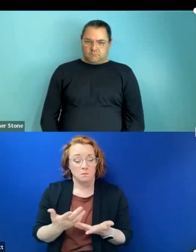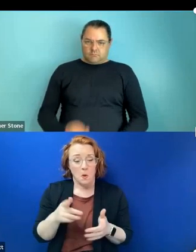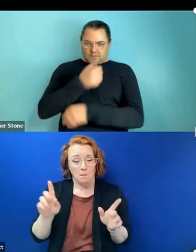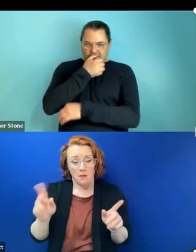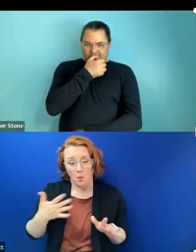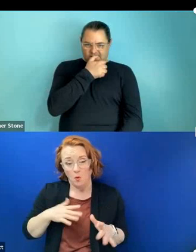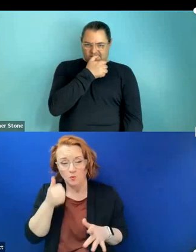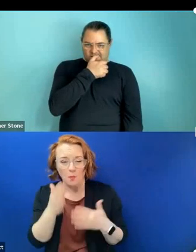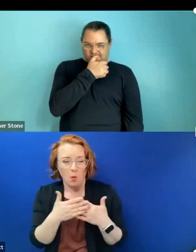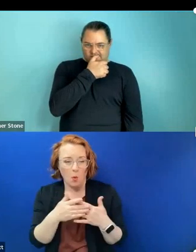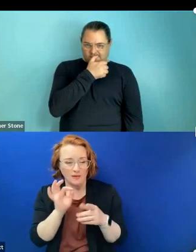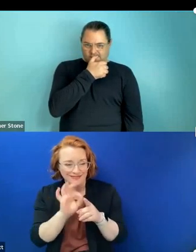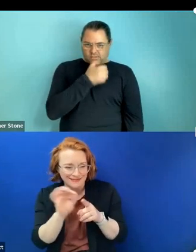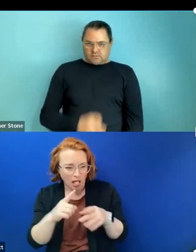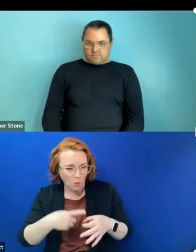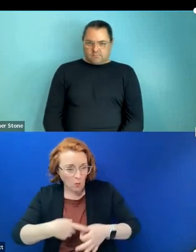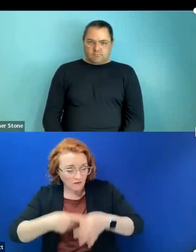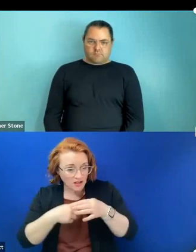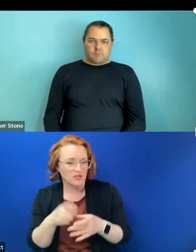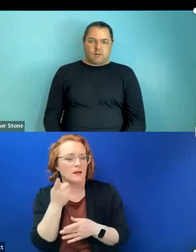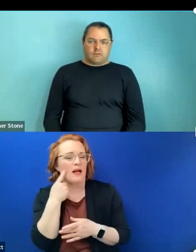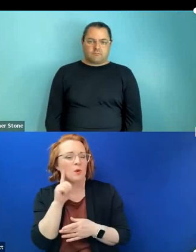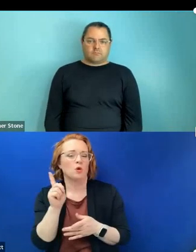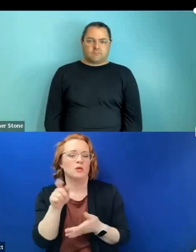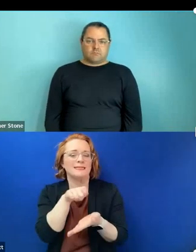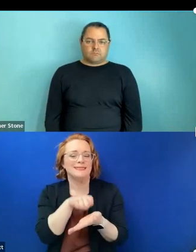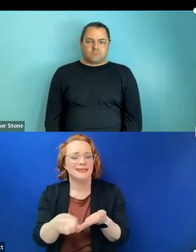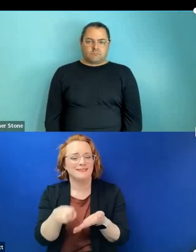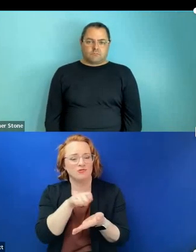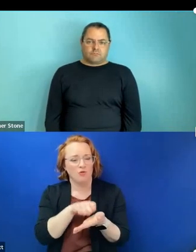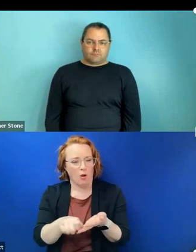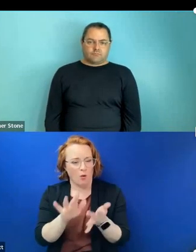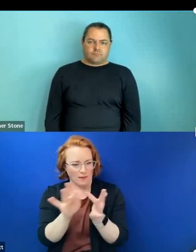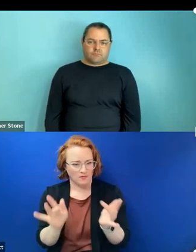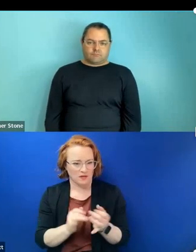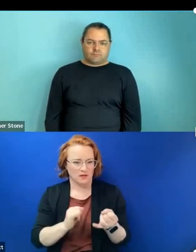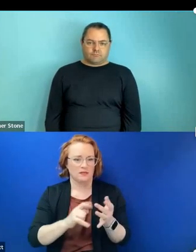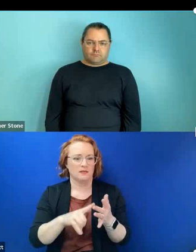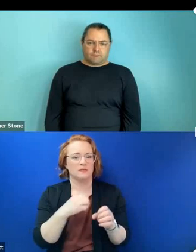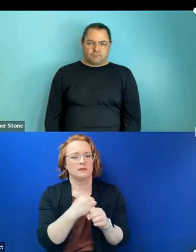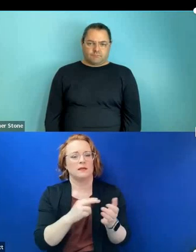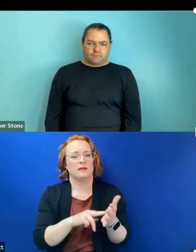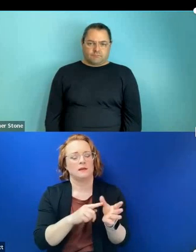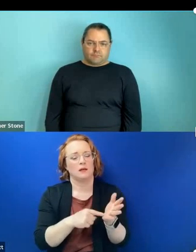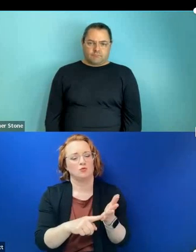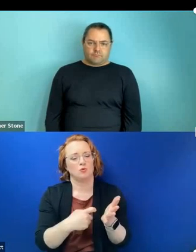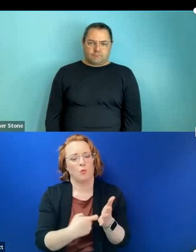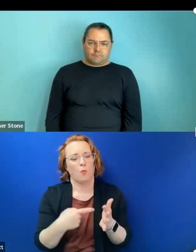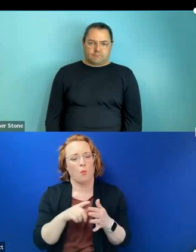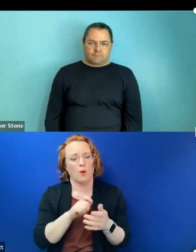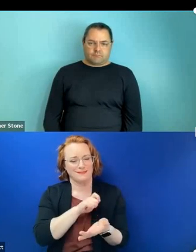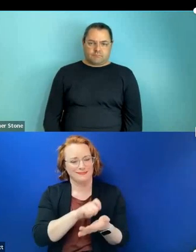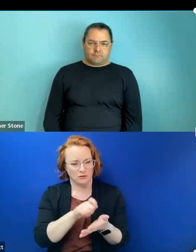know more about the qualification, they should have a look at the Signature website, which gives you all